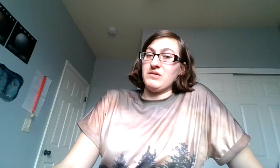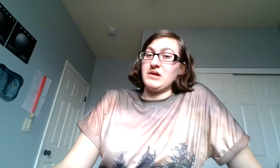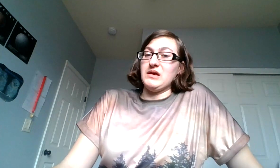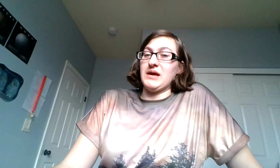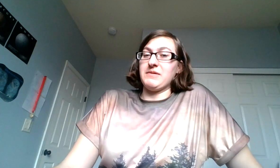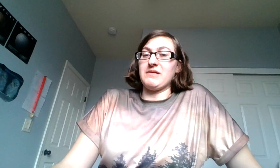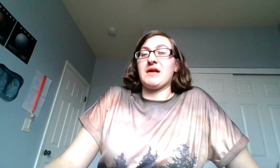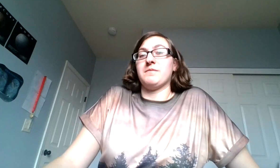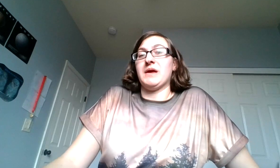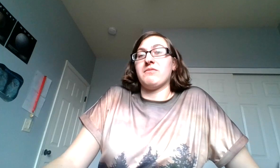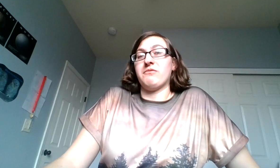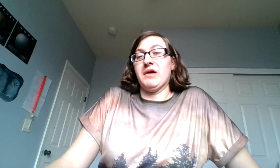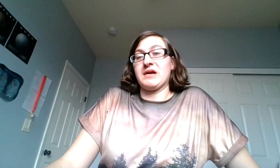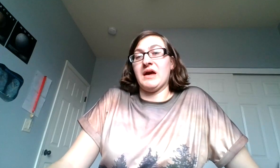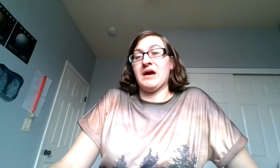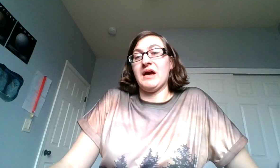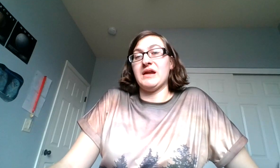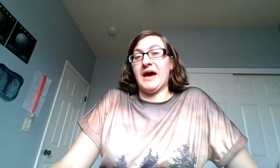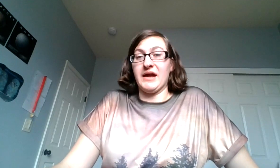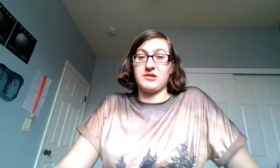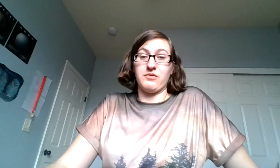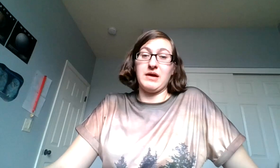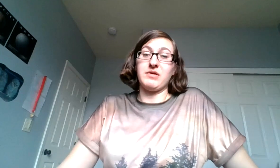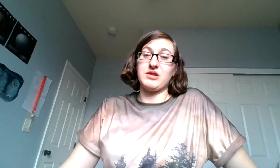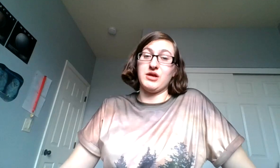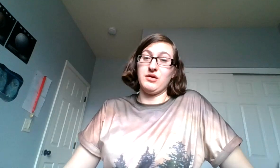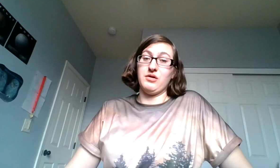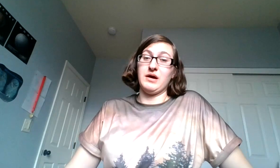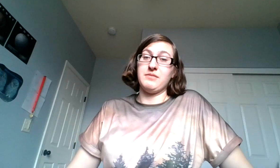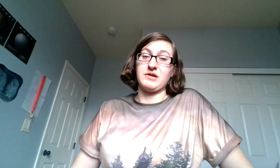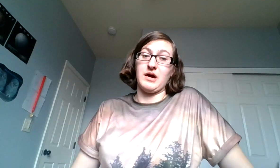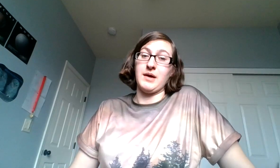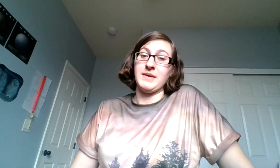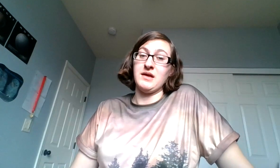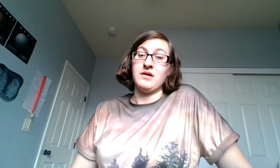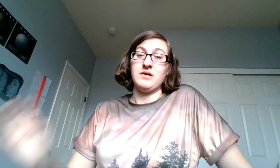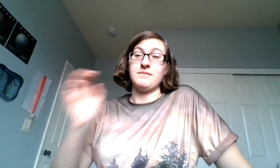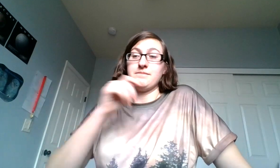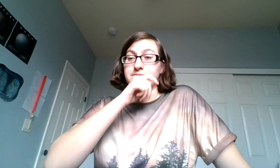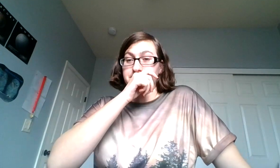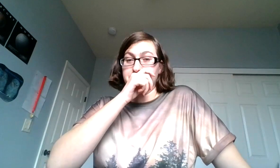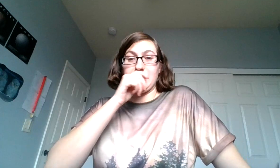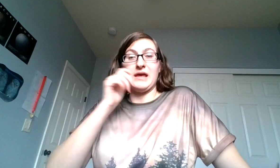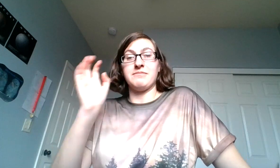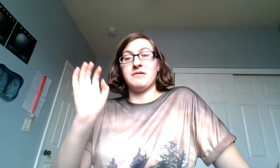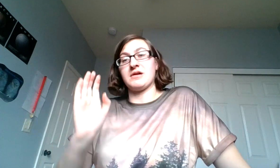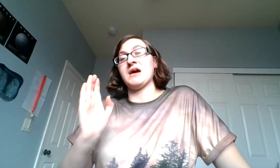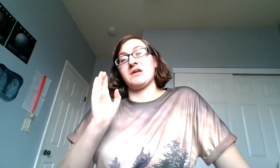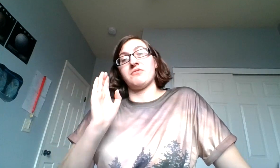if you ask me what kind of high school I went to, put comment. If you guys remember